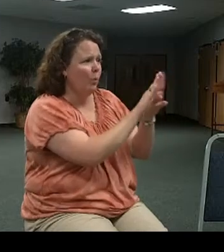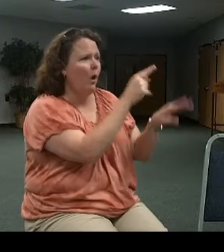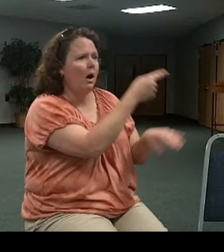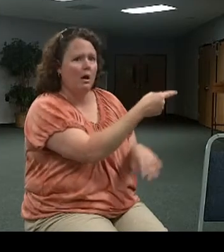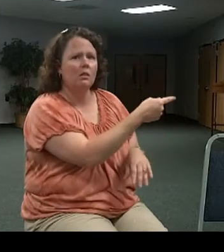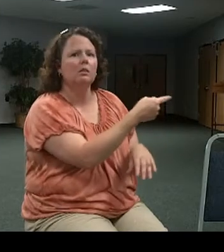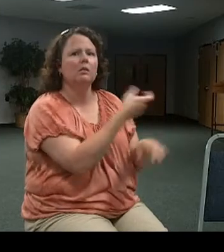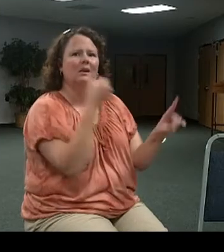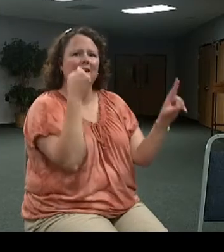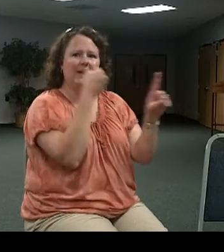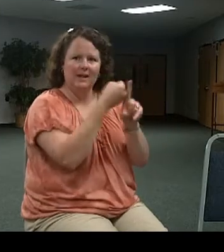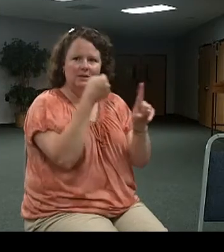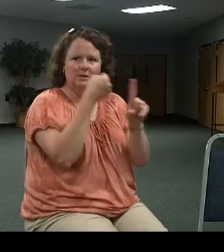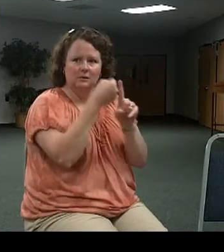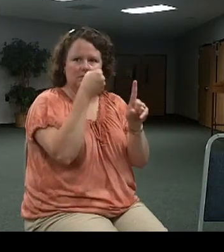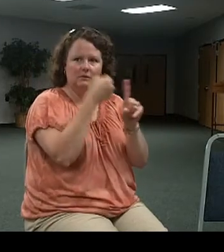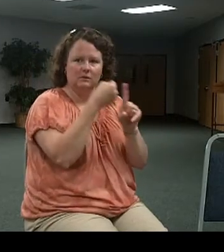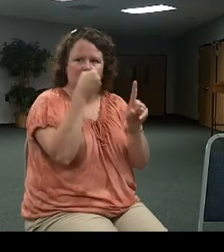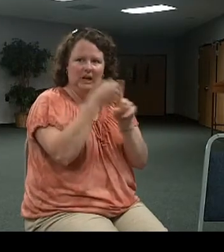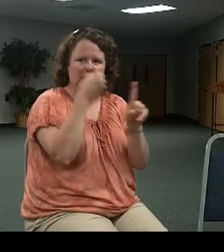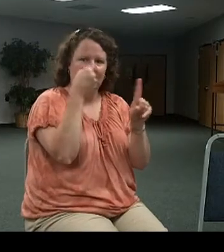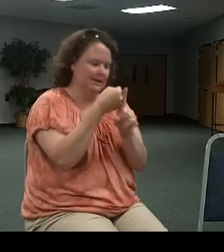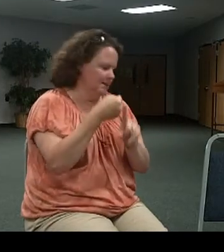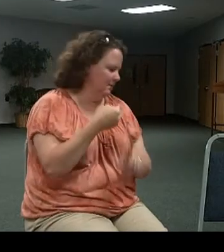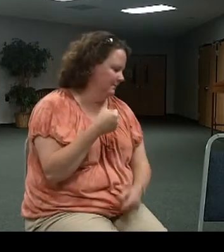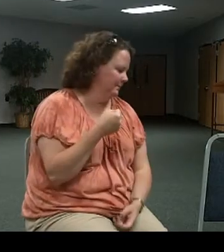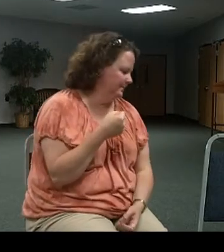the wall. Hit. Hit.